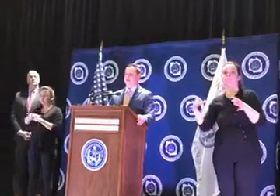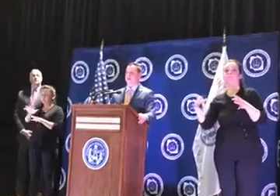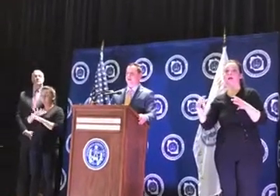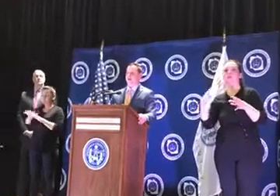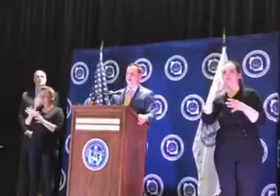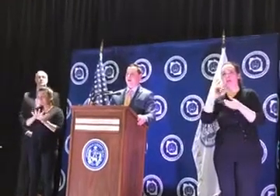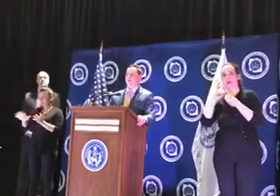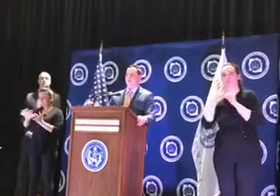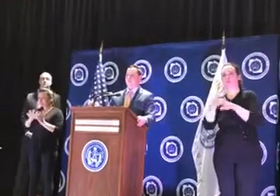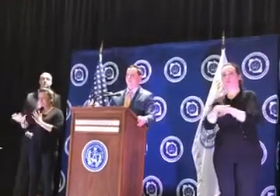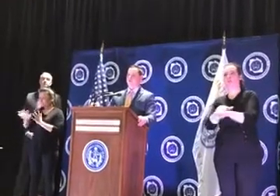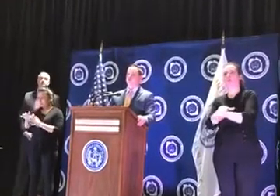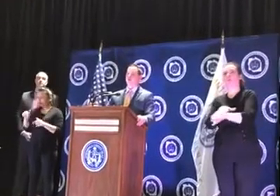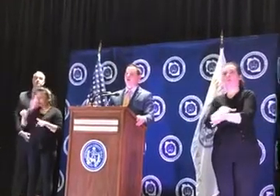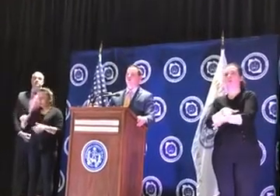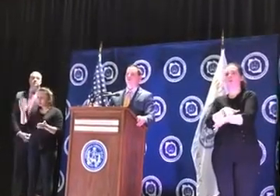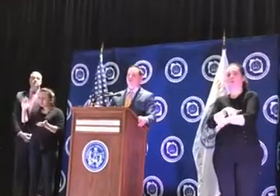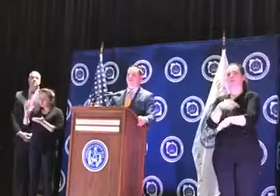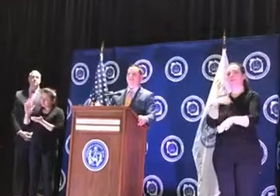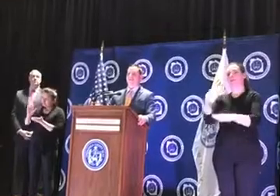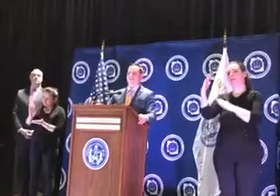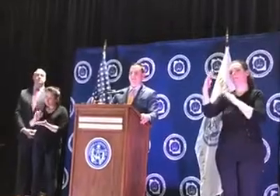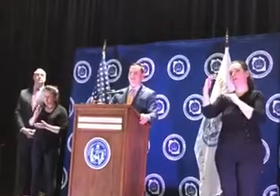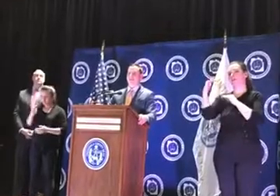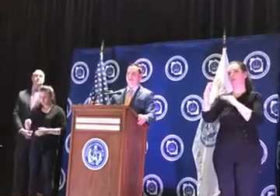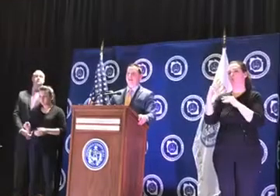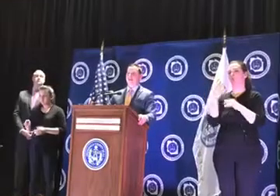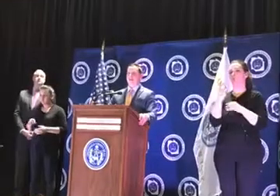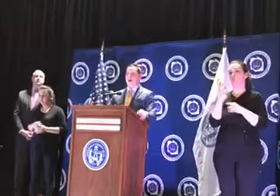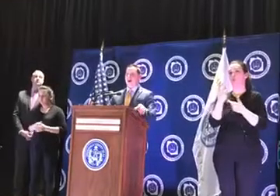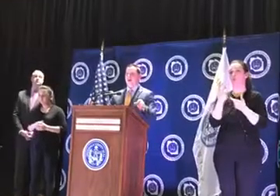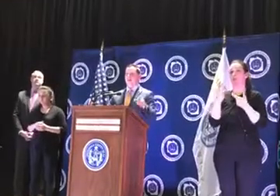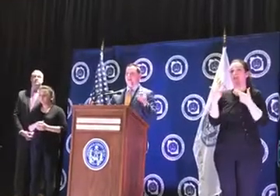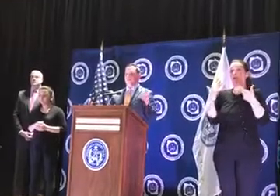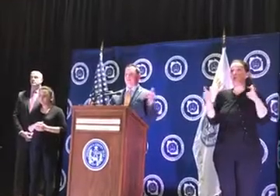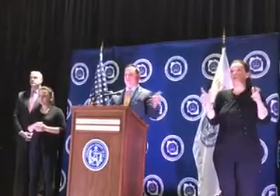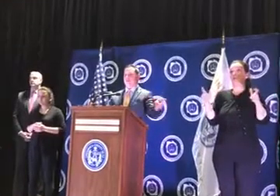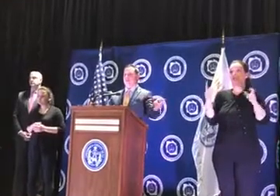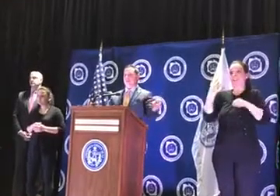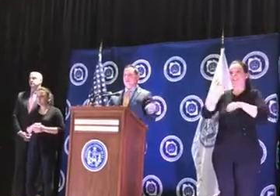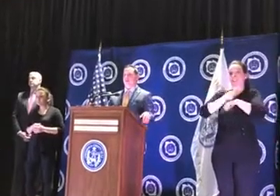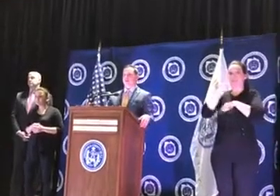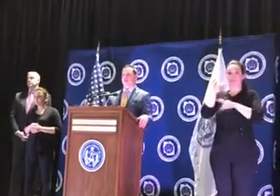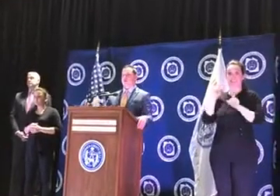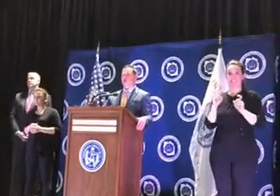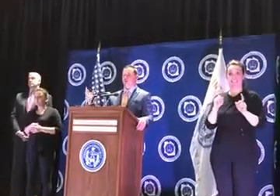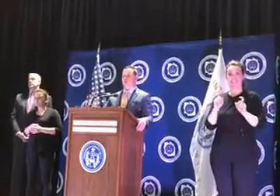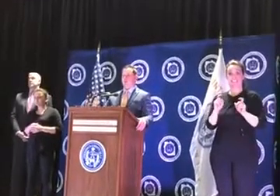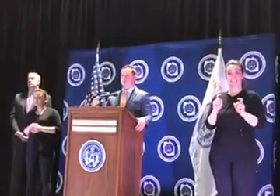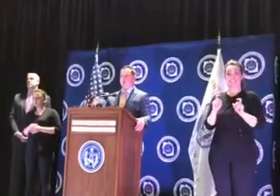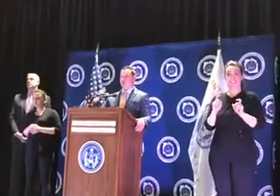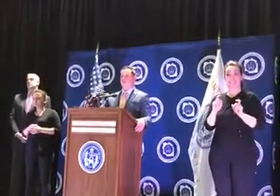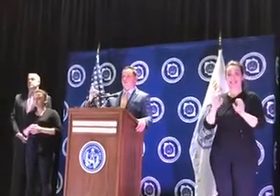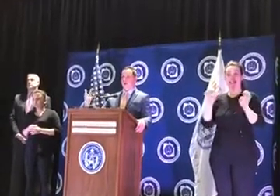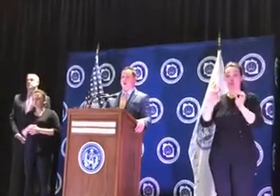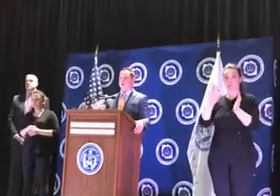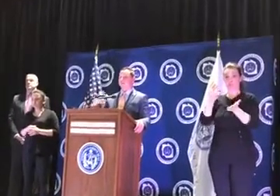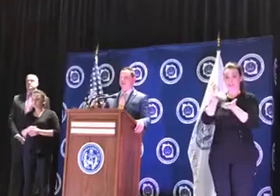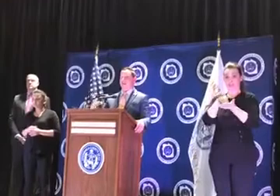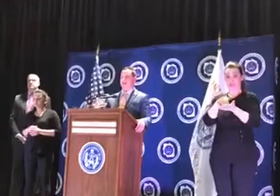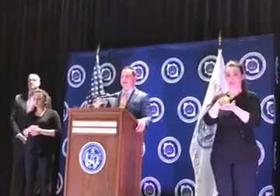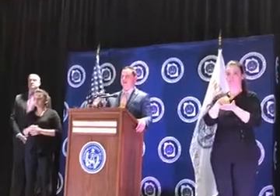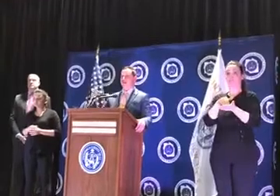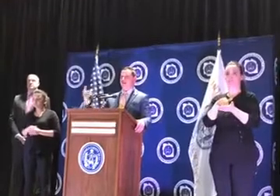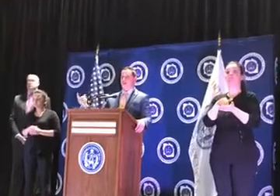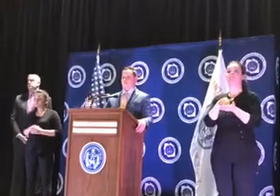anticipate that the 2 largest testing days at the triage testing site, most of those are starting to come